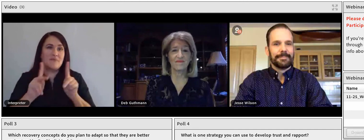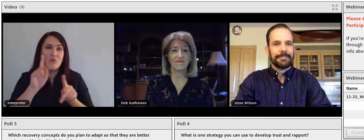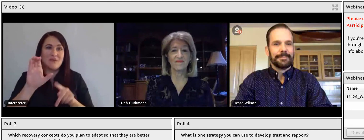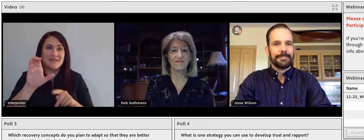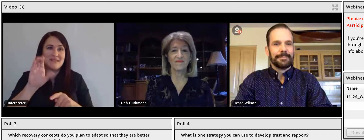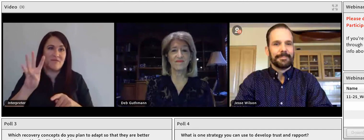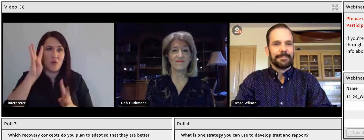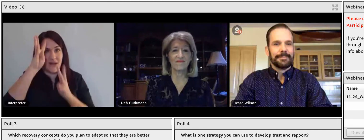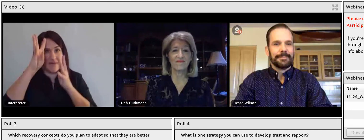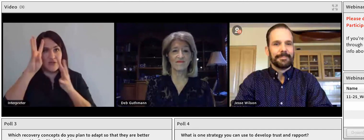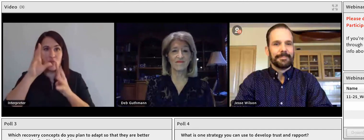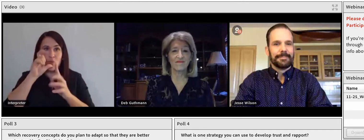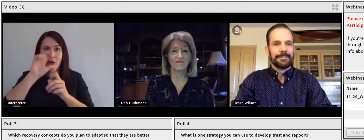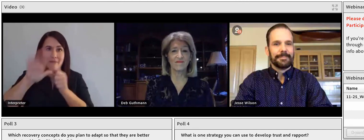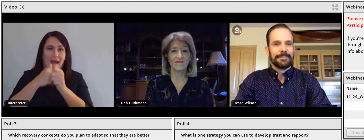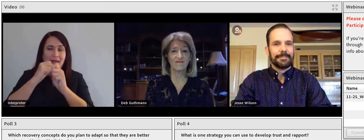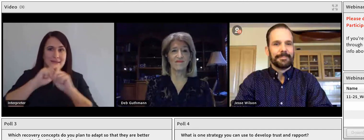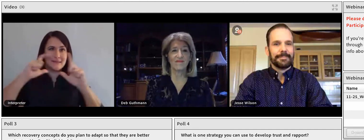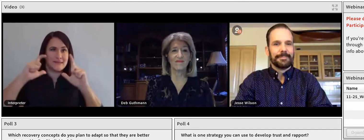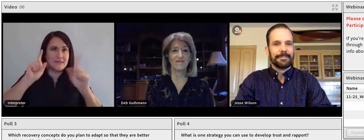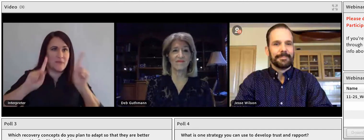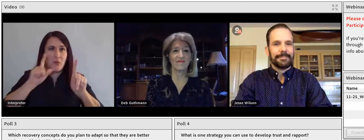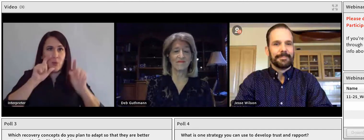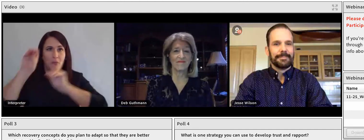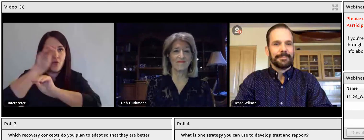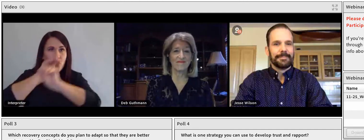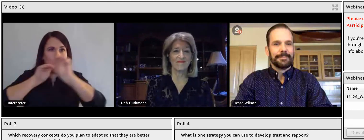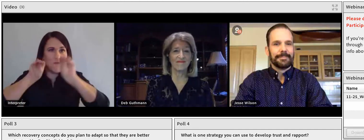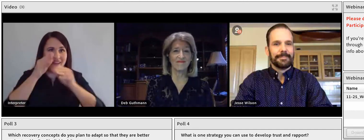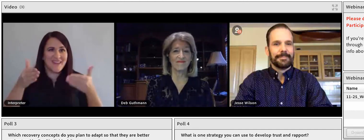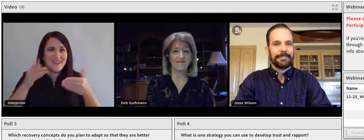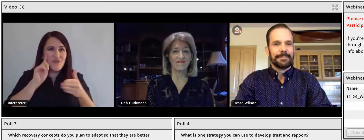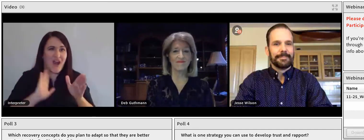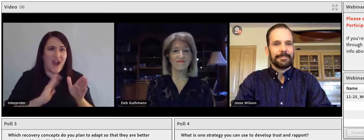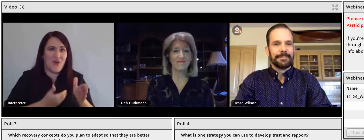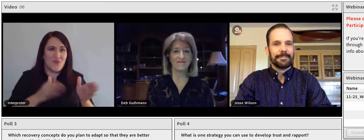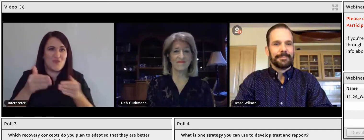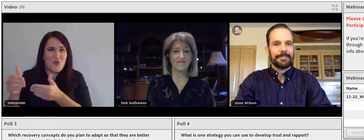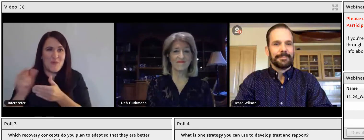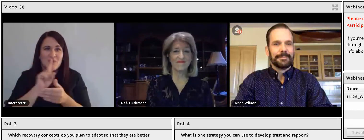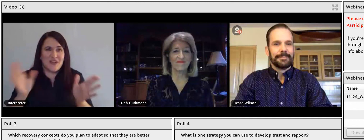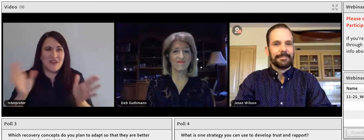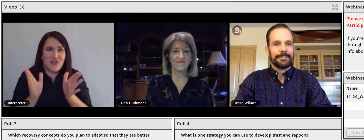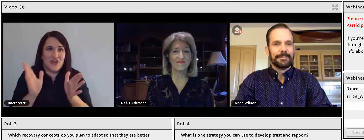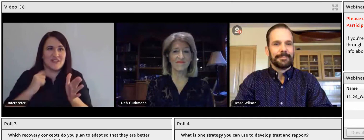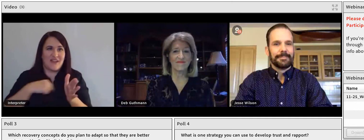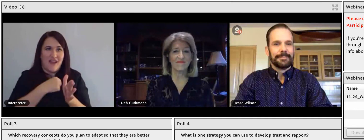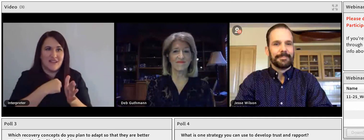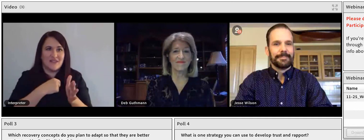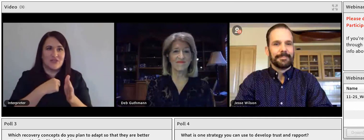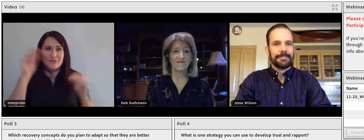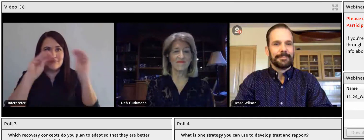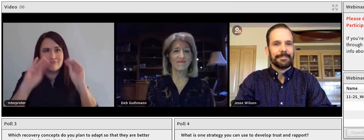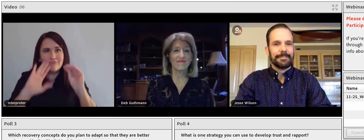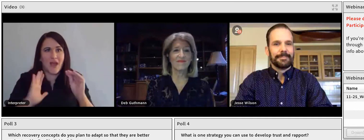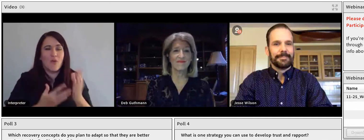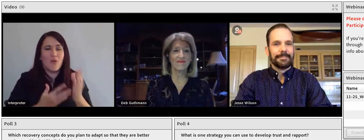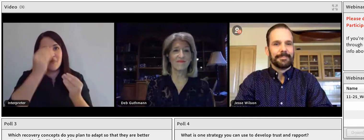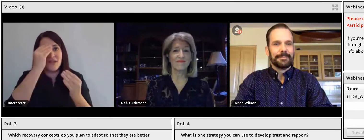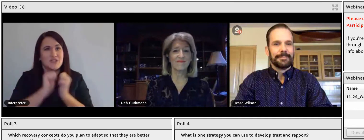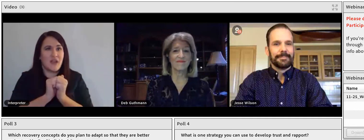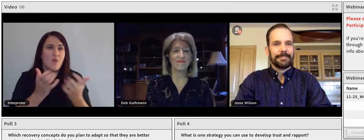our behind-the-scenes folks, moving our different pods in our room today and encouraging us to get our information together. I